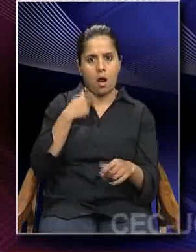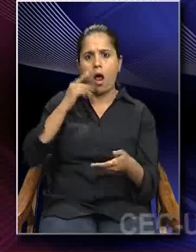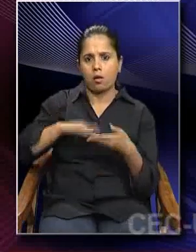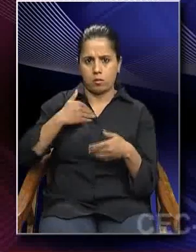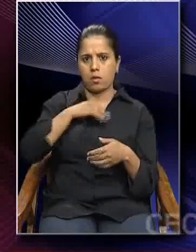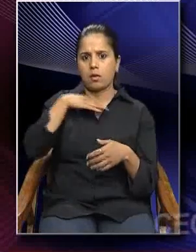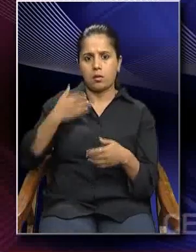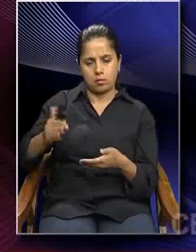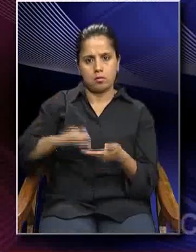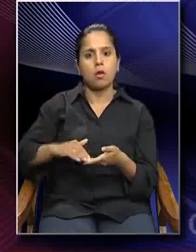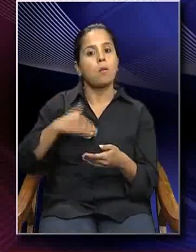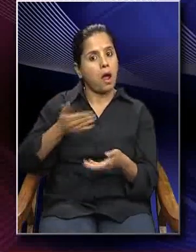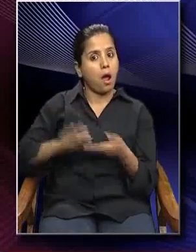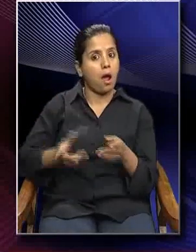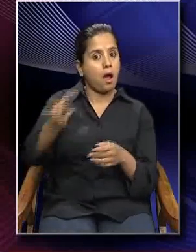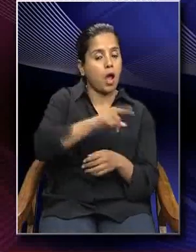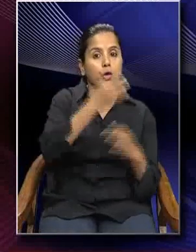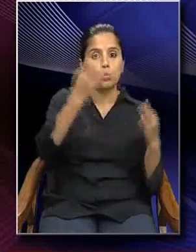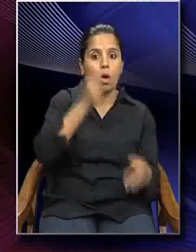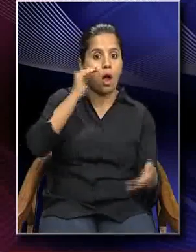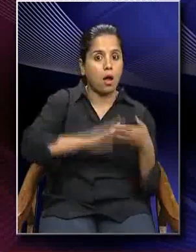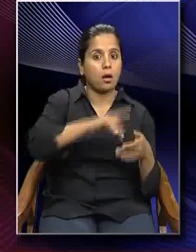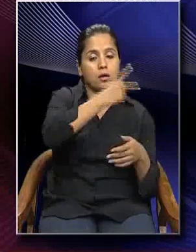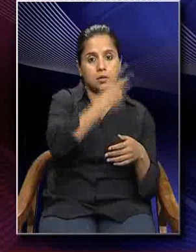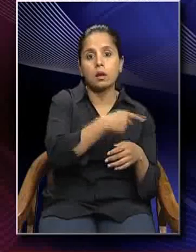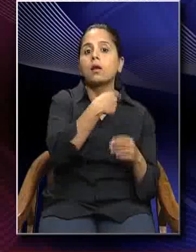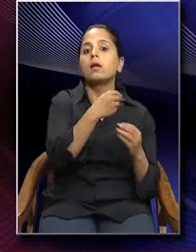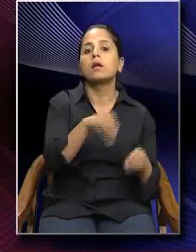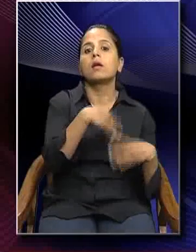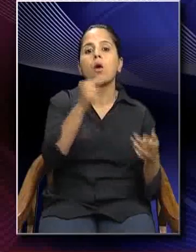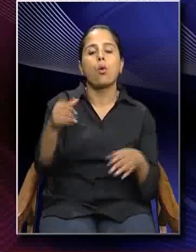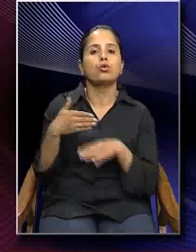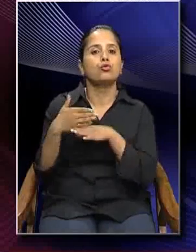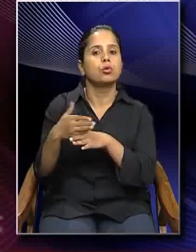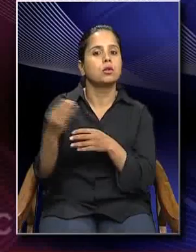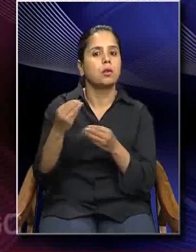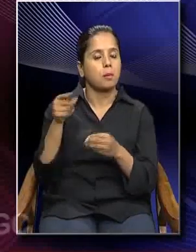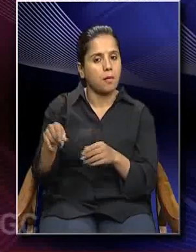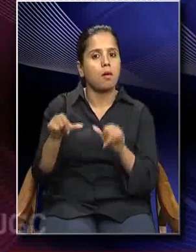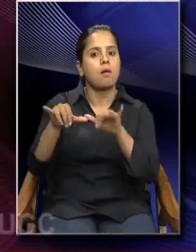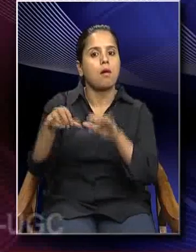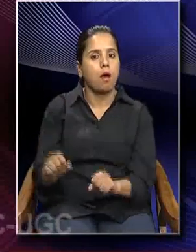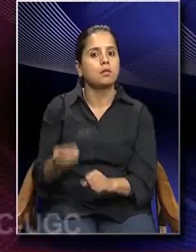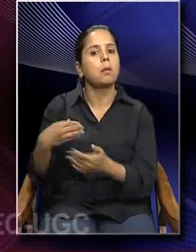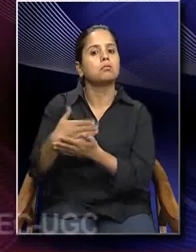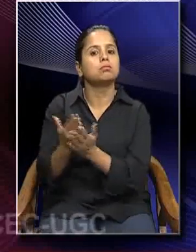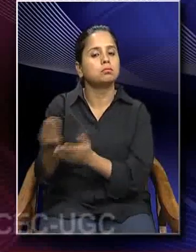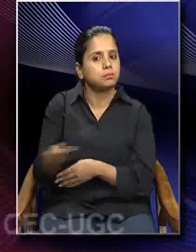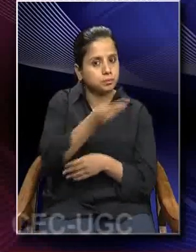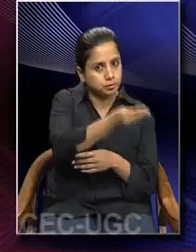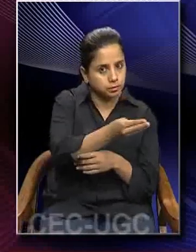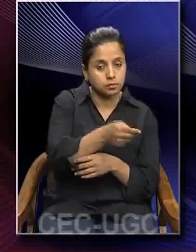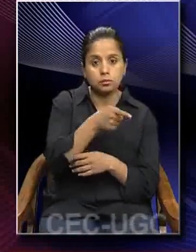she remarried, and her new husband was to be given her share of the land. So therefore,